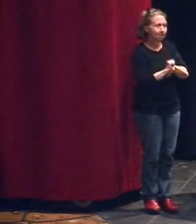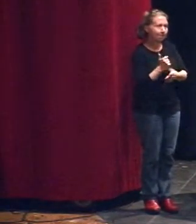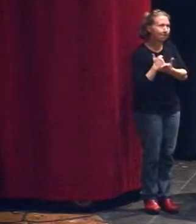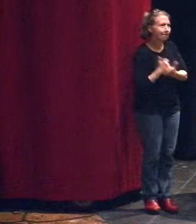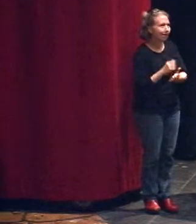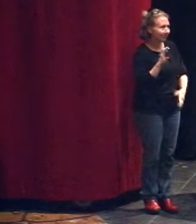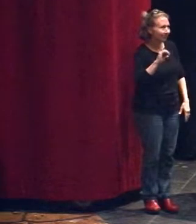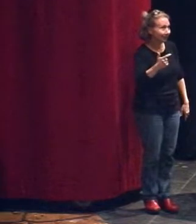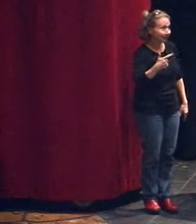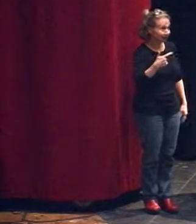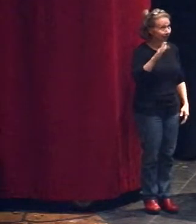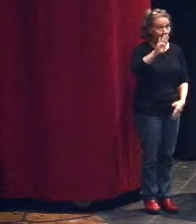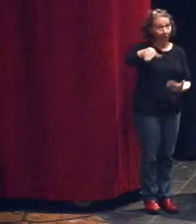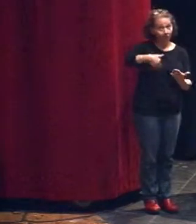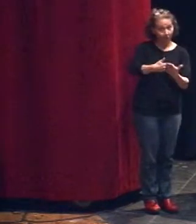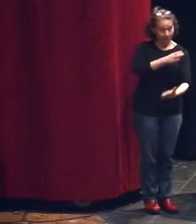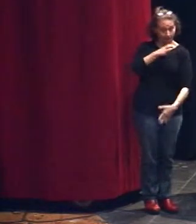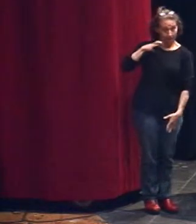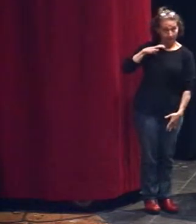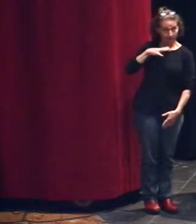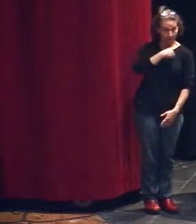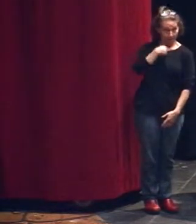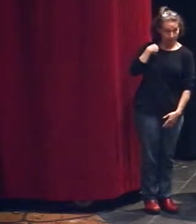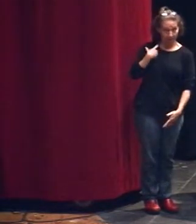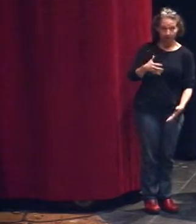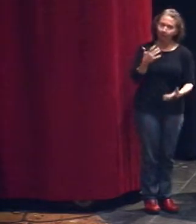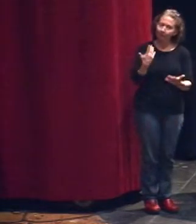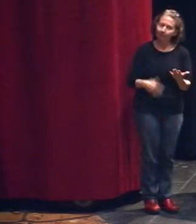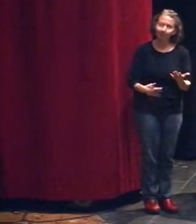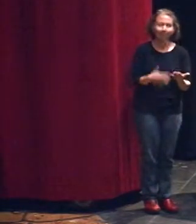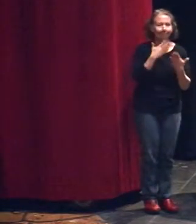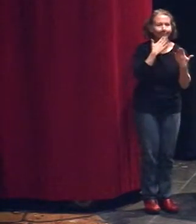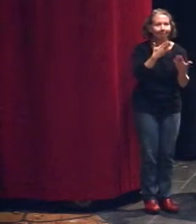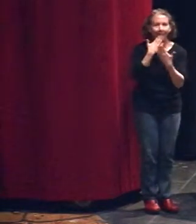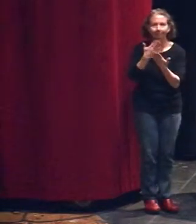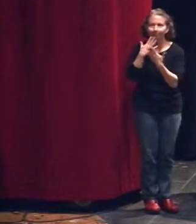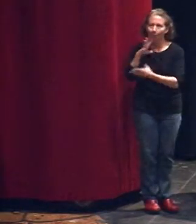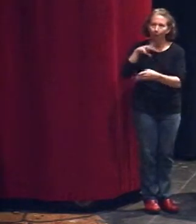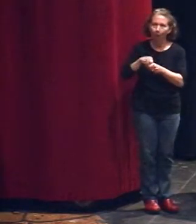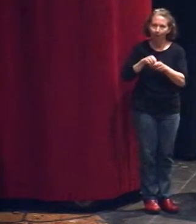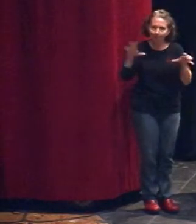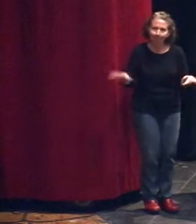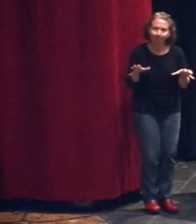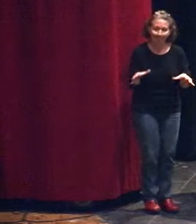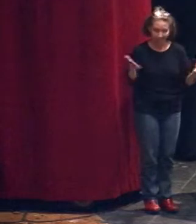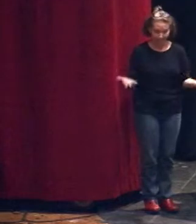an extra special thank you to all of you. Let's give them a round of applause.